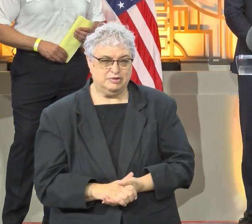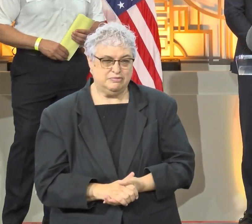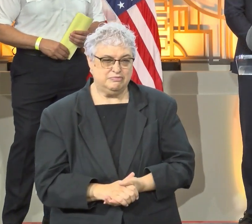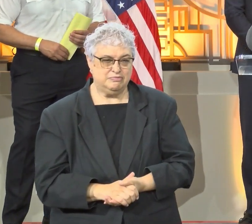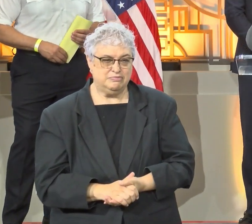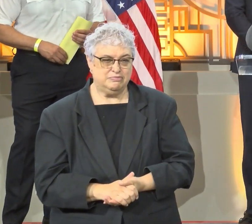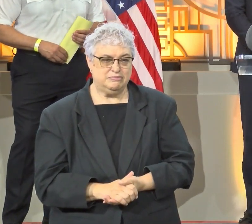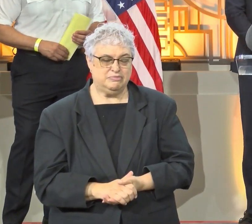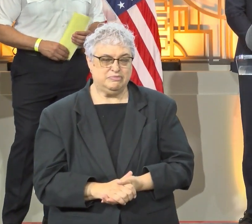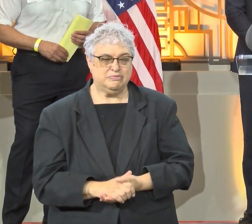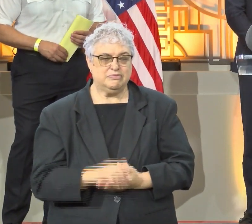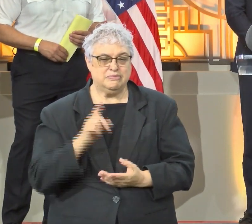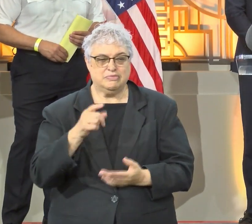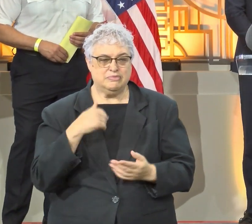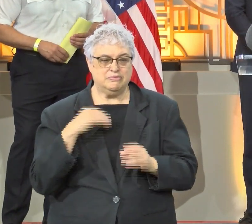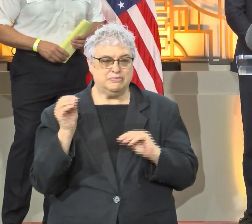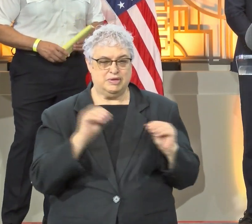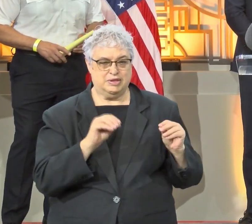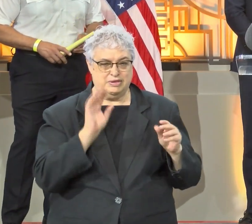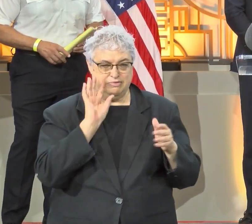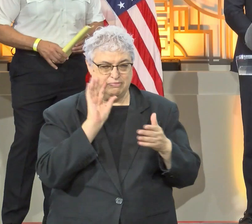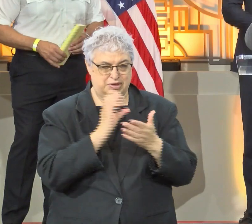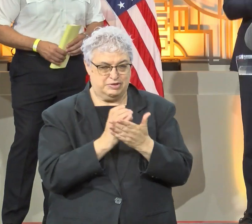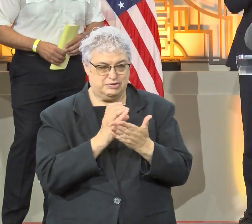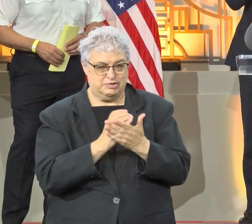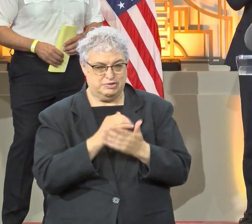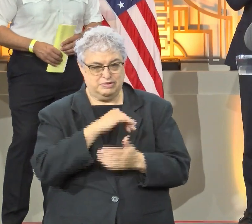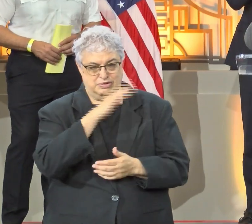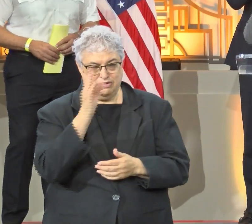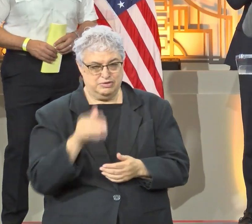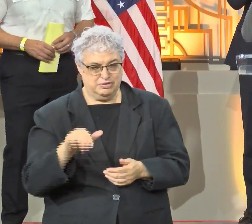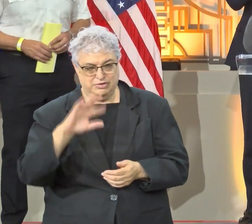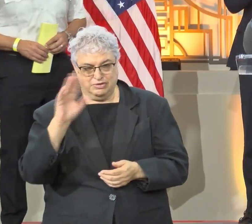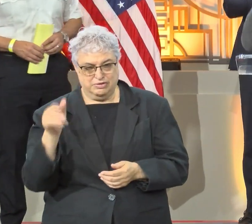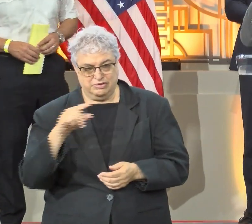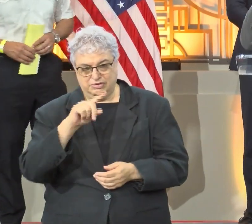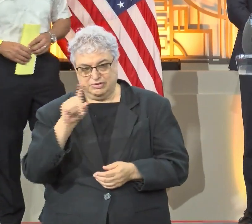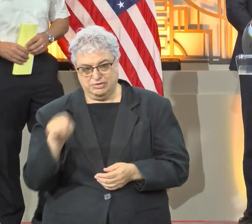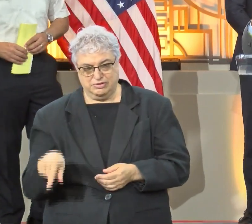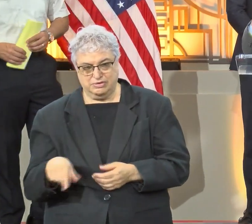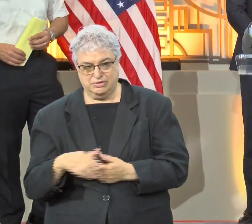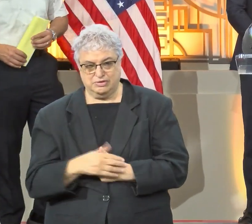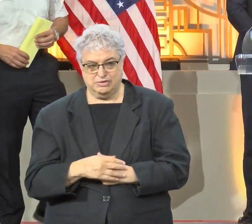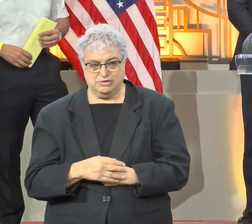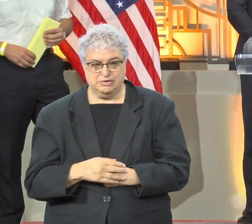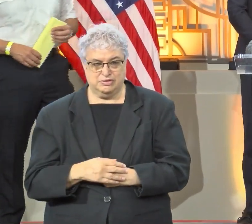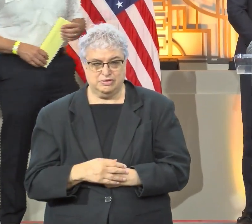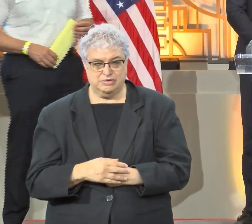put that diagram back up where it was going down, sloping down,